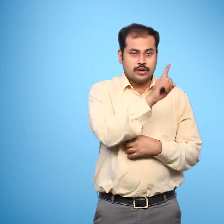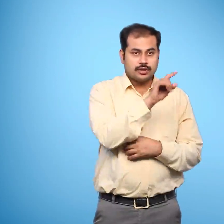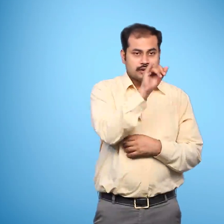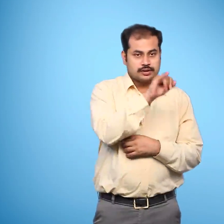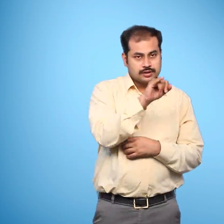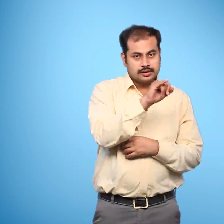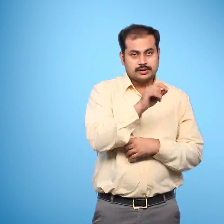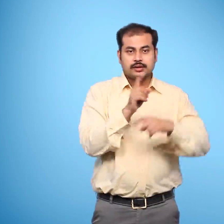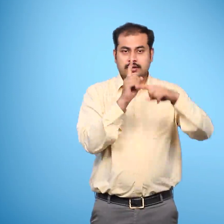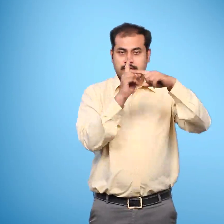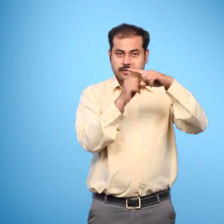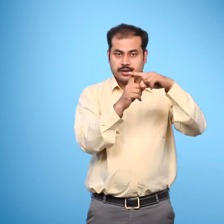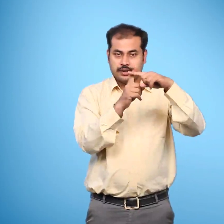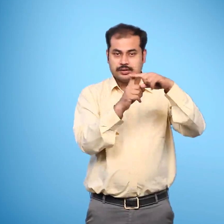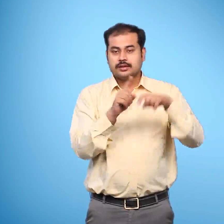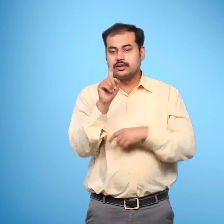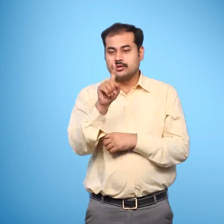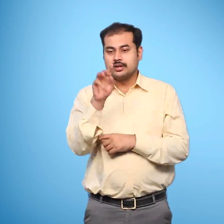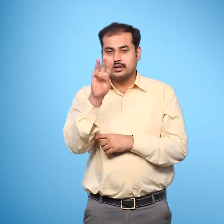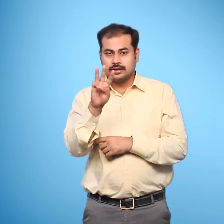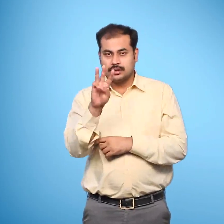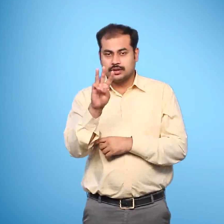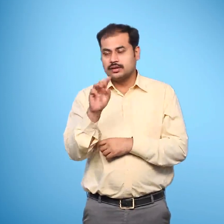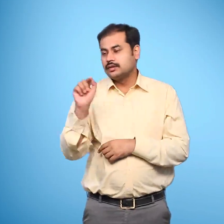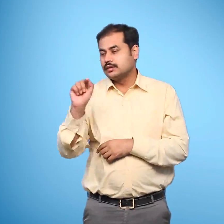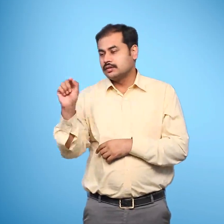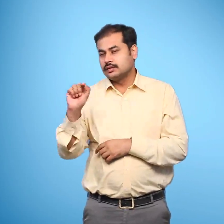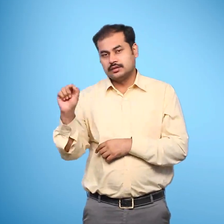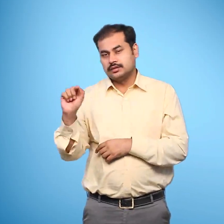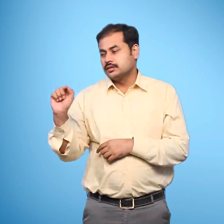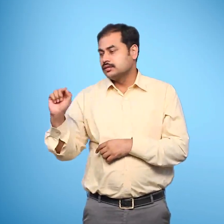16 plus 13 is equal to dash.